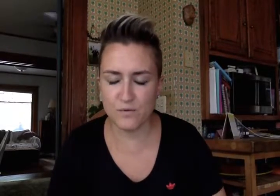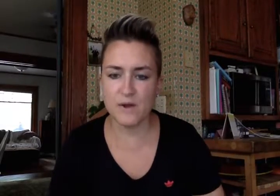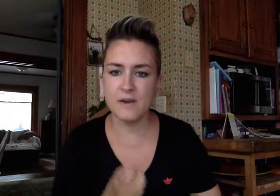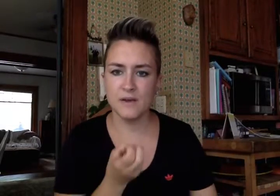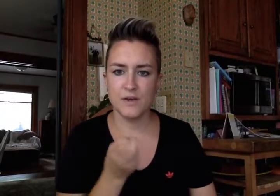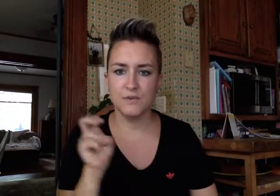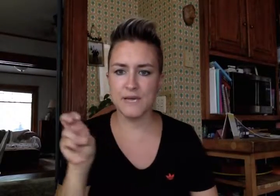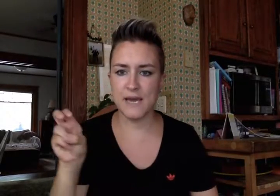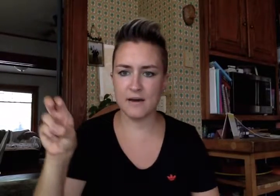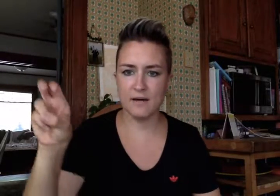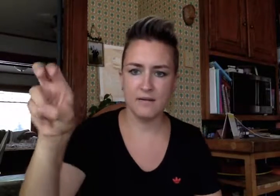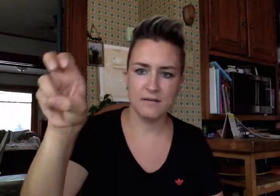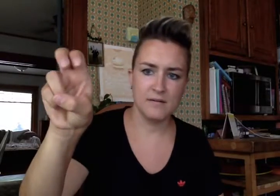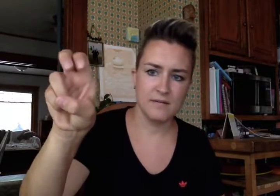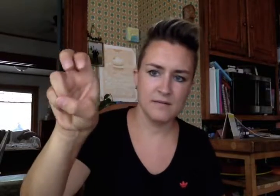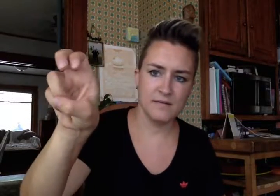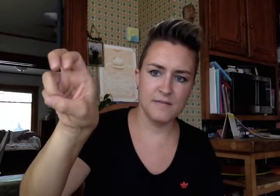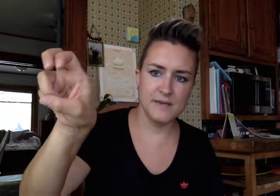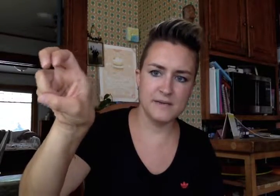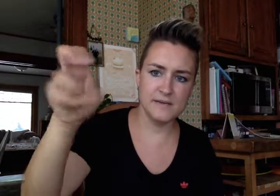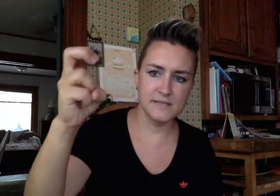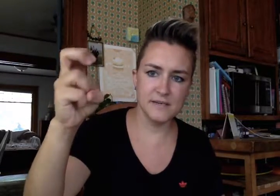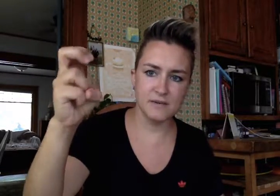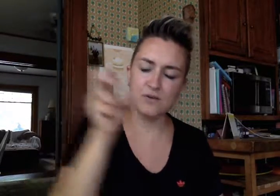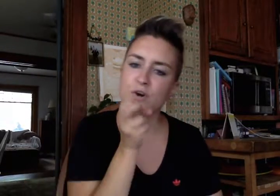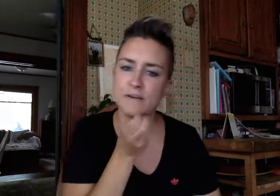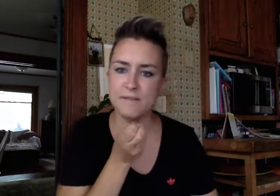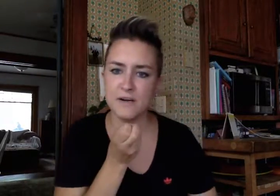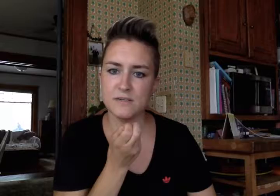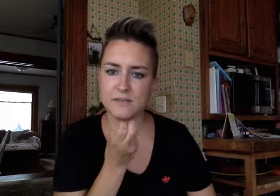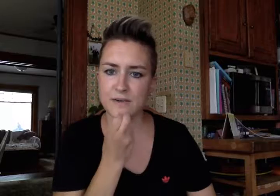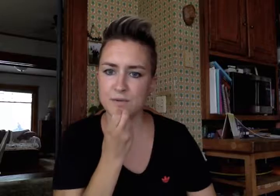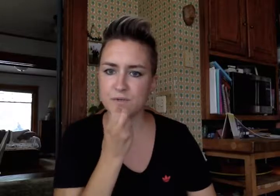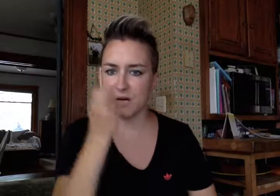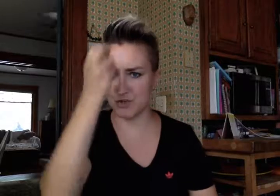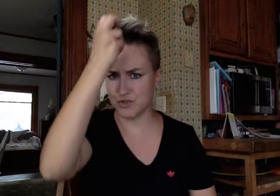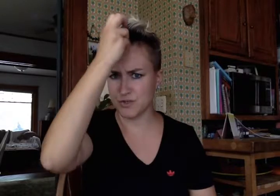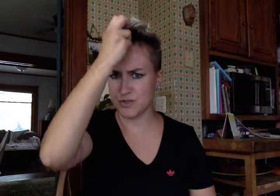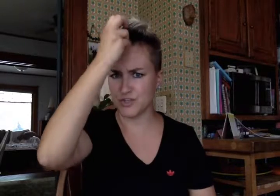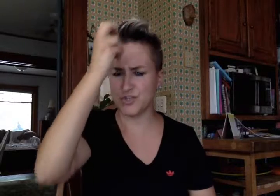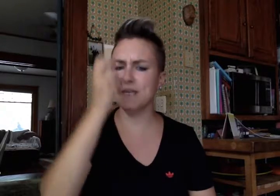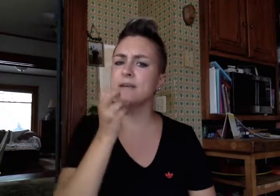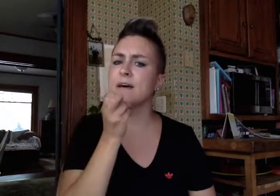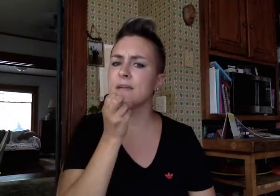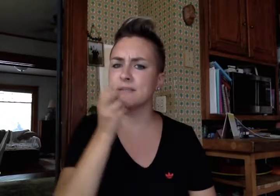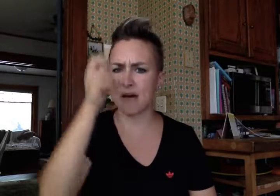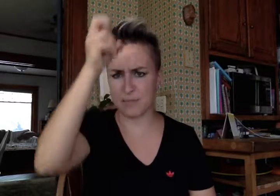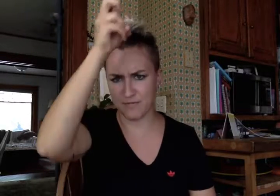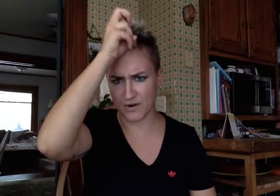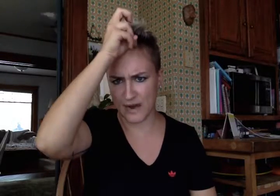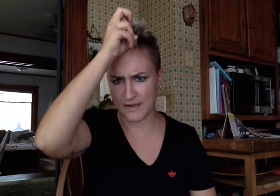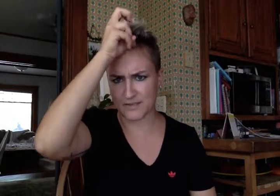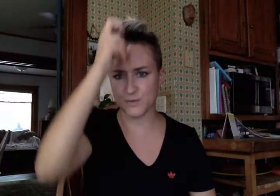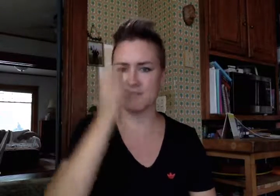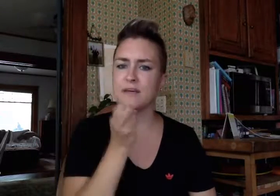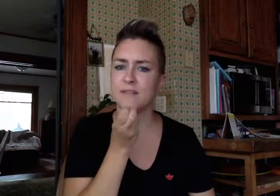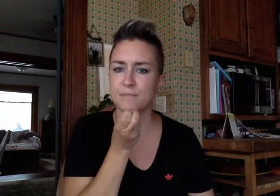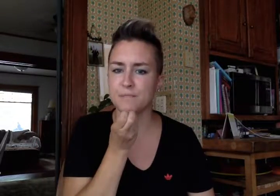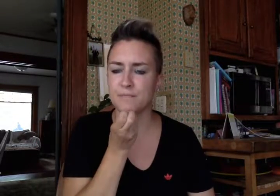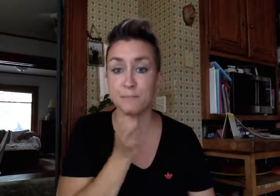one. You take these little crooked fingers and you touch your chin and the top of your head. So it's like the beard